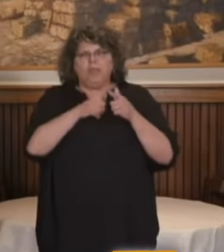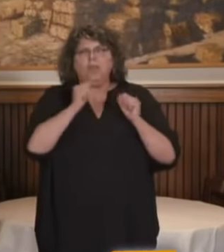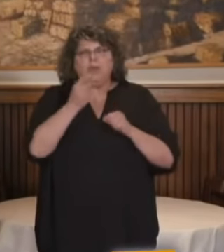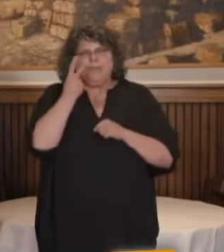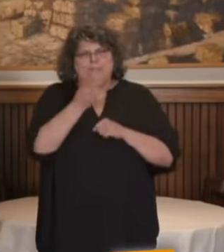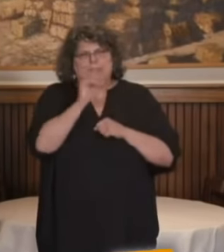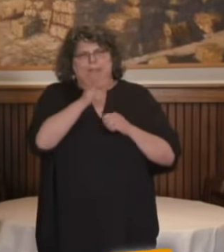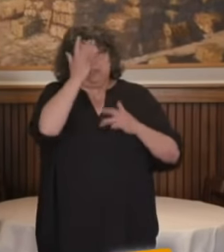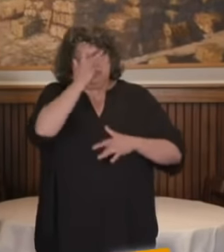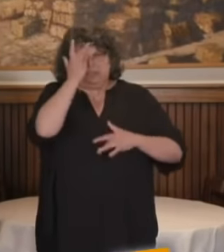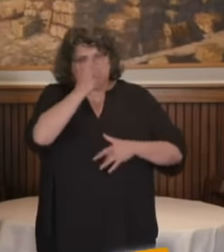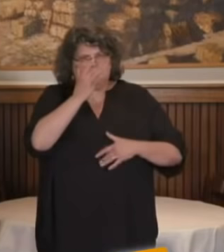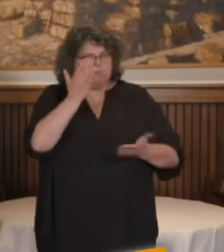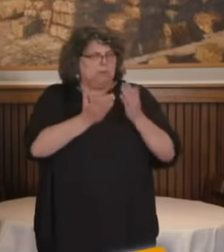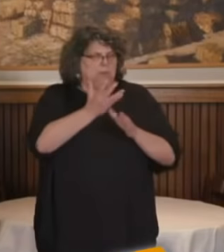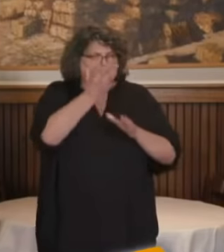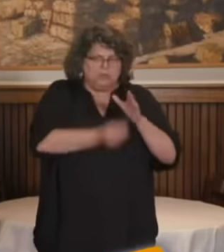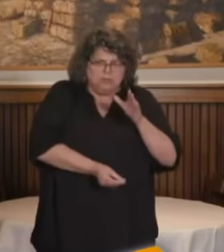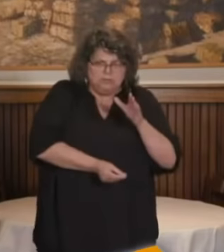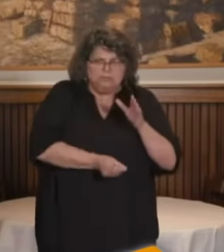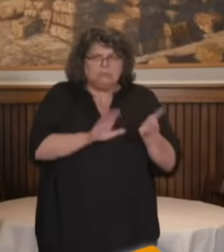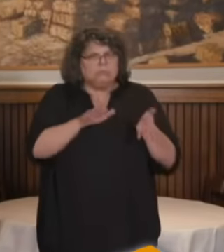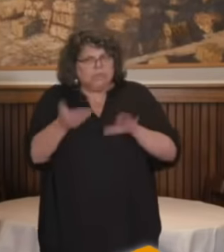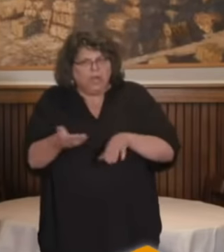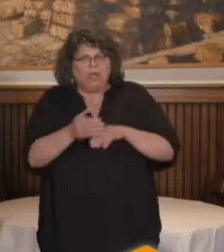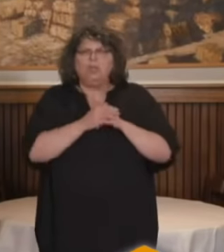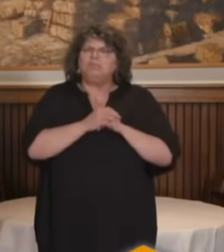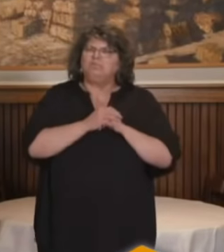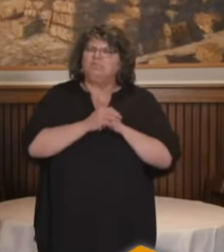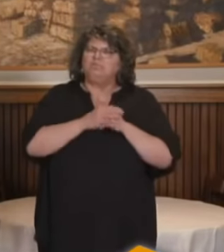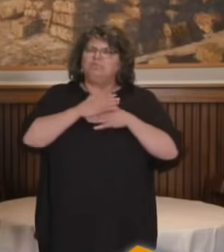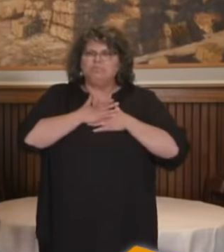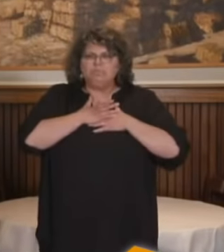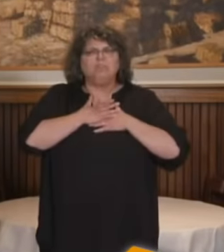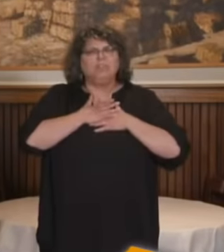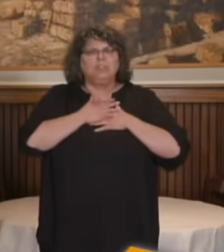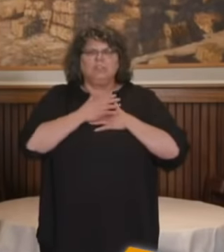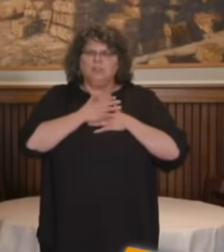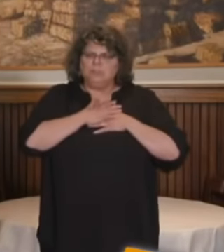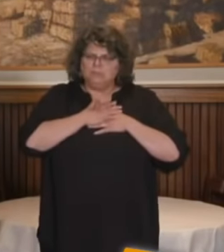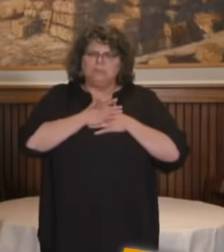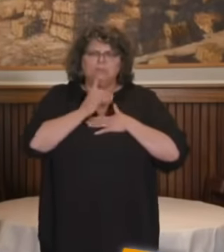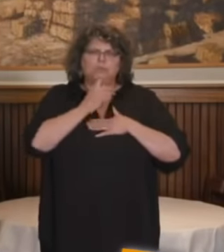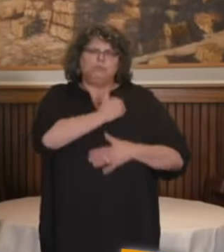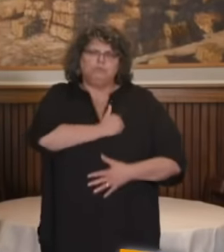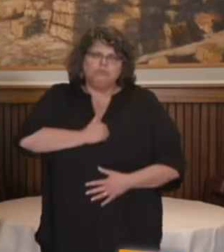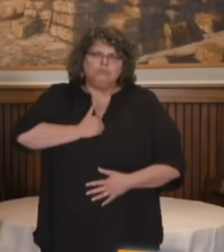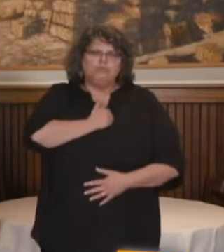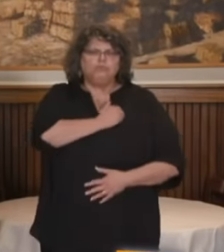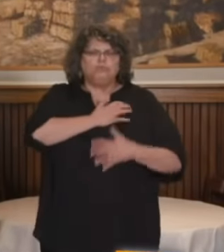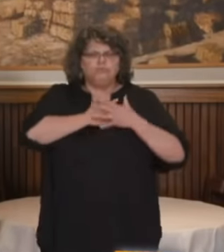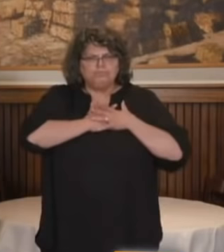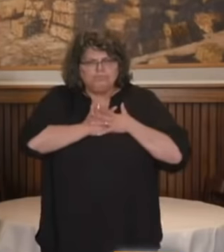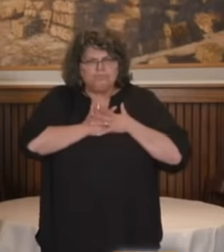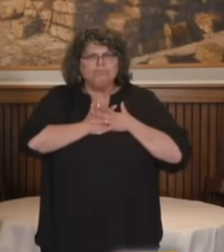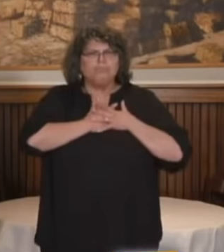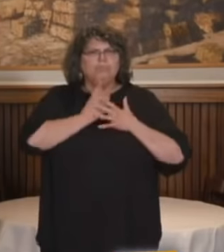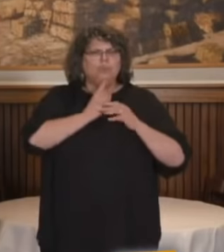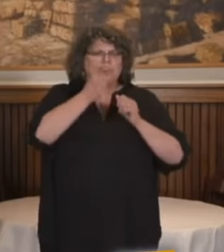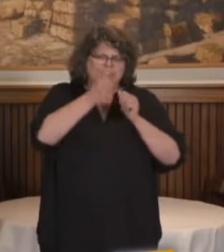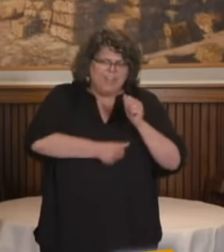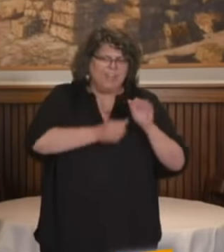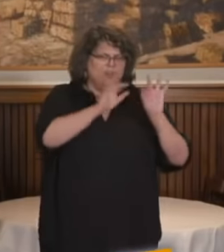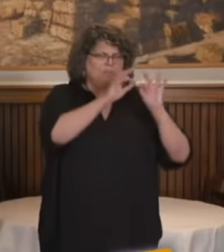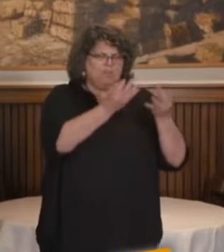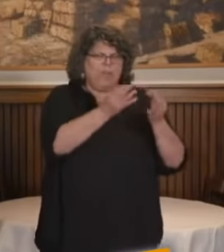the loss of a loved one and a family member. And so I again express our condolences, and our heart goes out to each and every one of